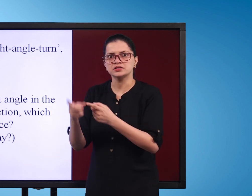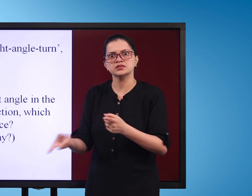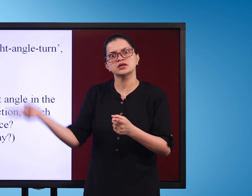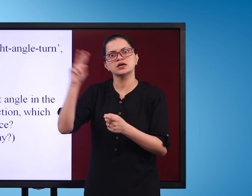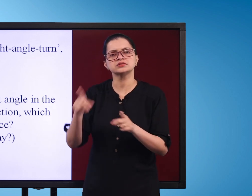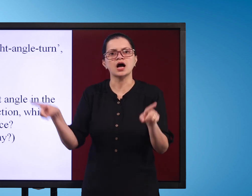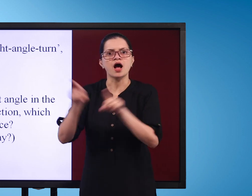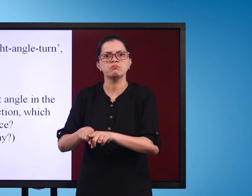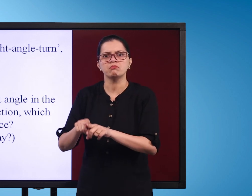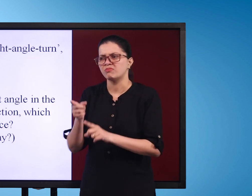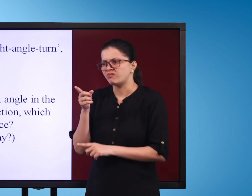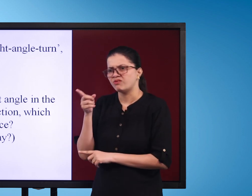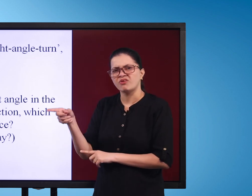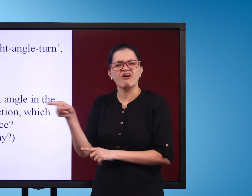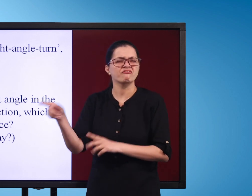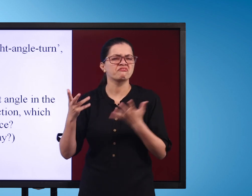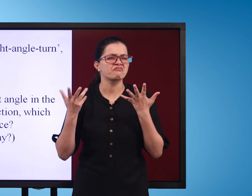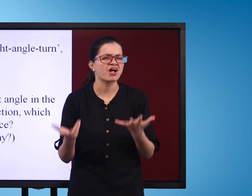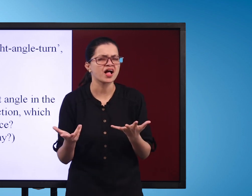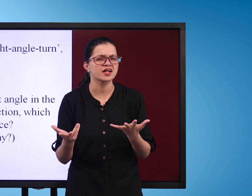which direction will you face?